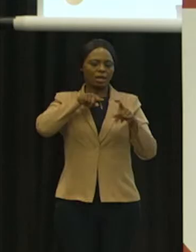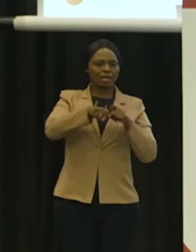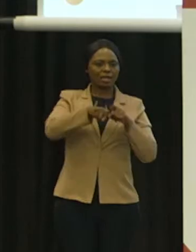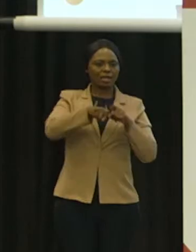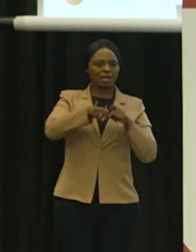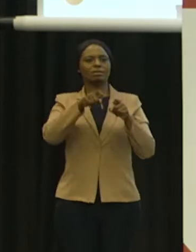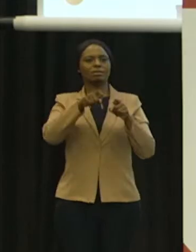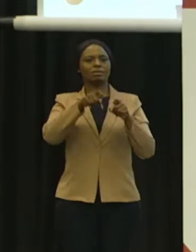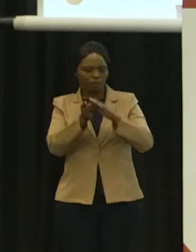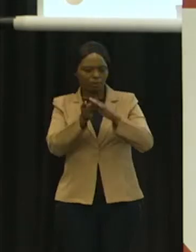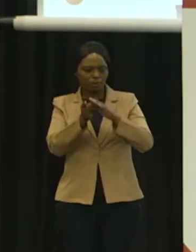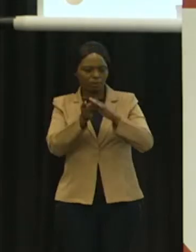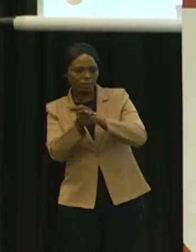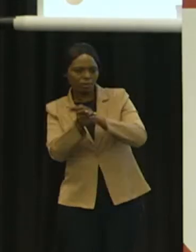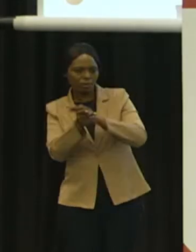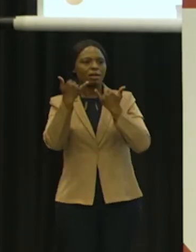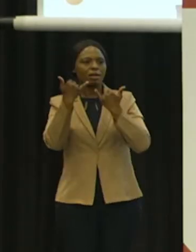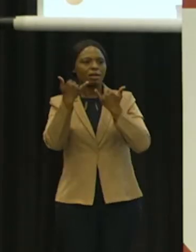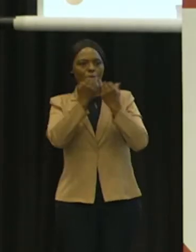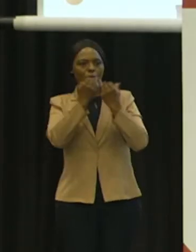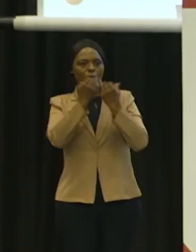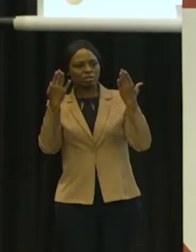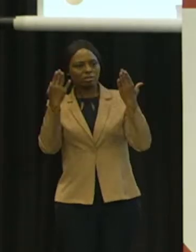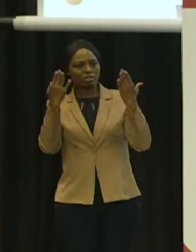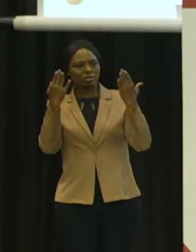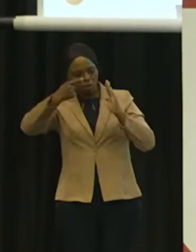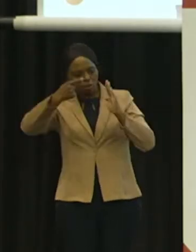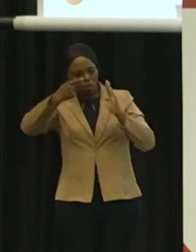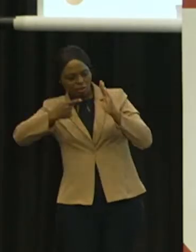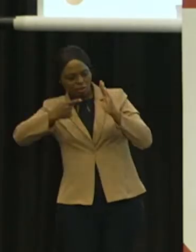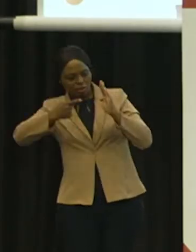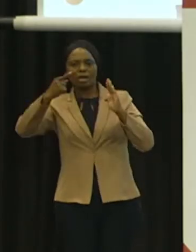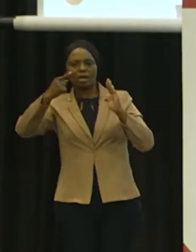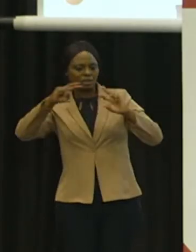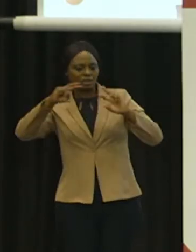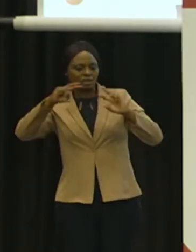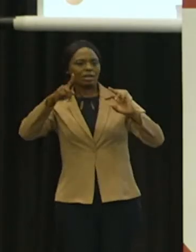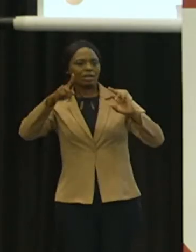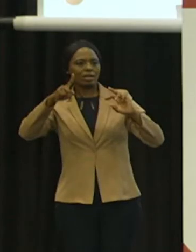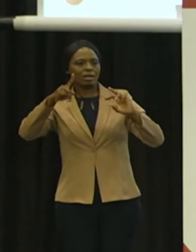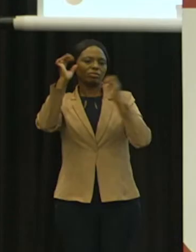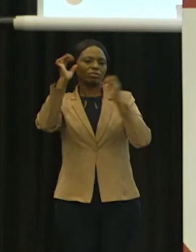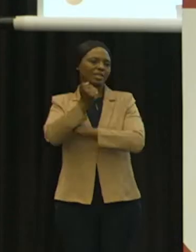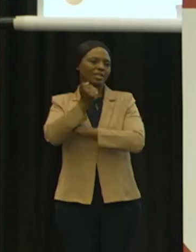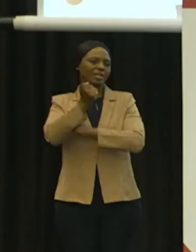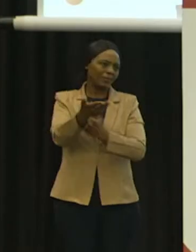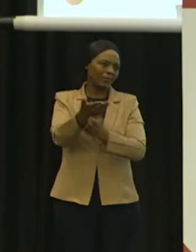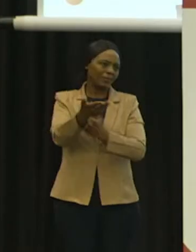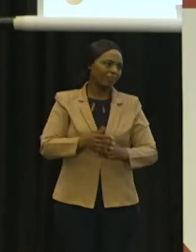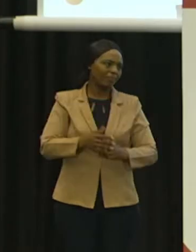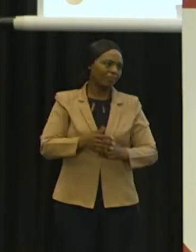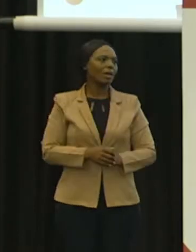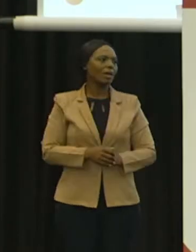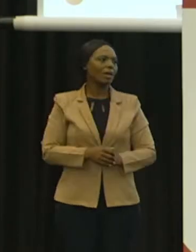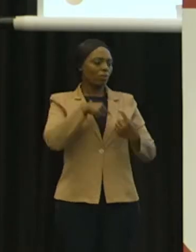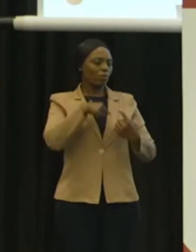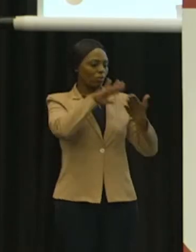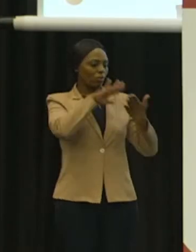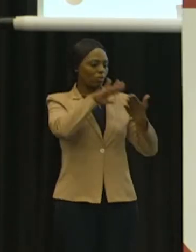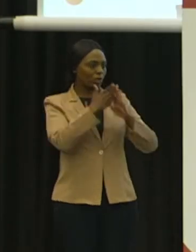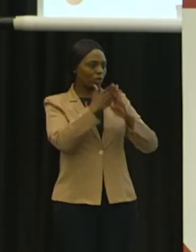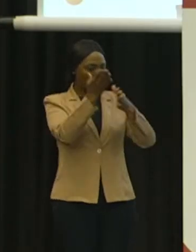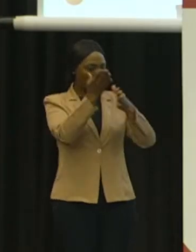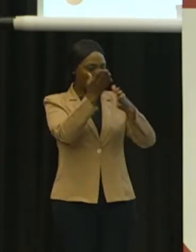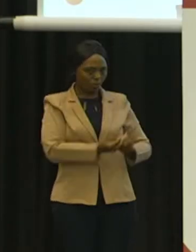We are very much aware of hepatitis. We know that within the injecting community that we work with people that are